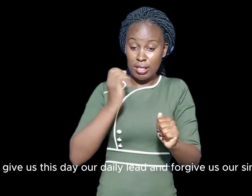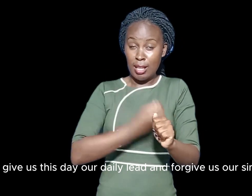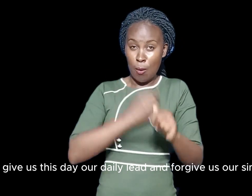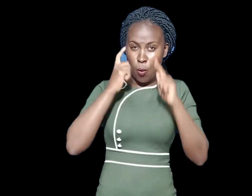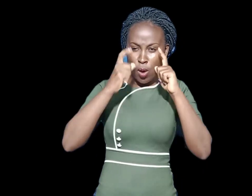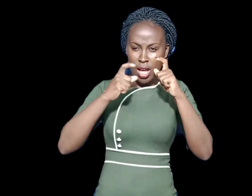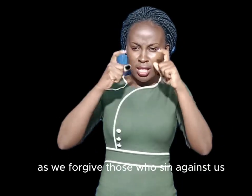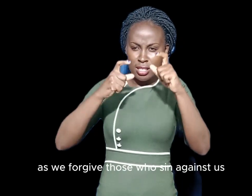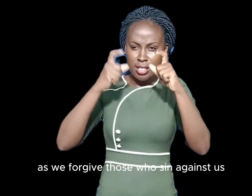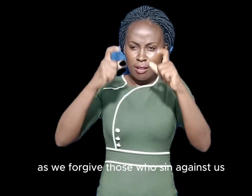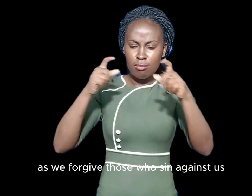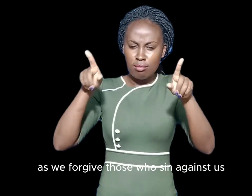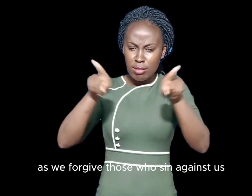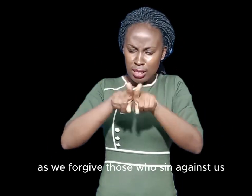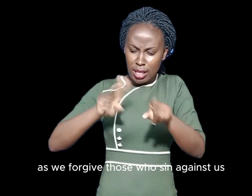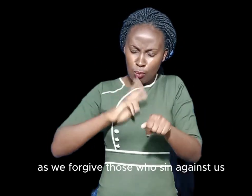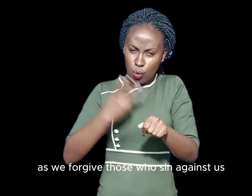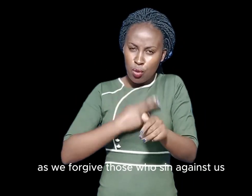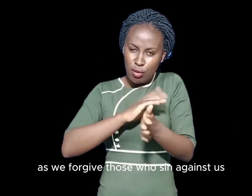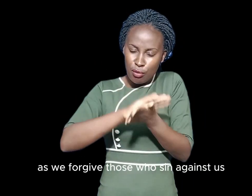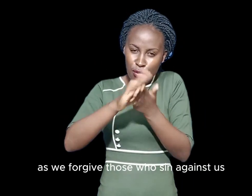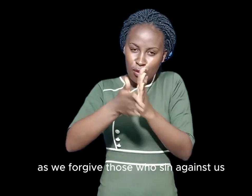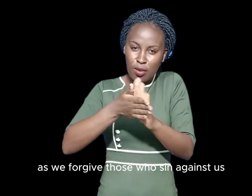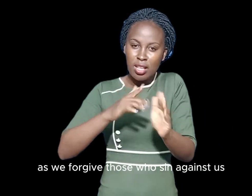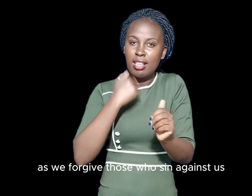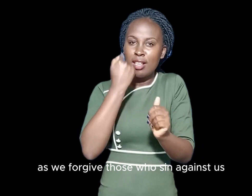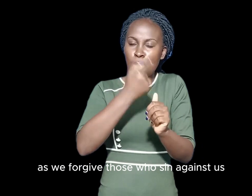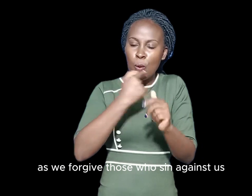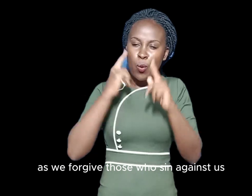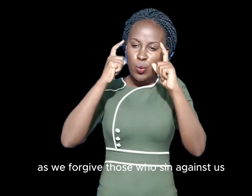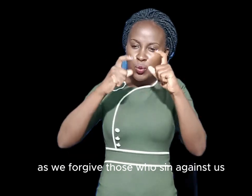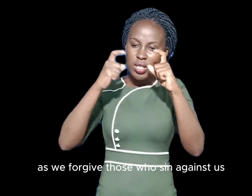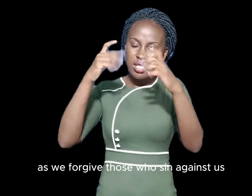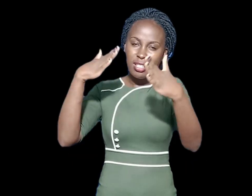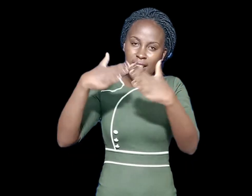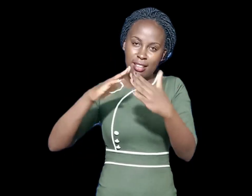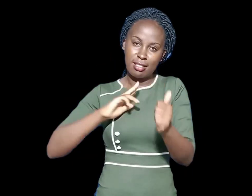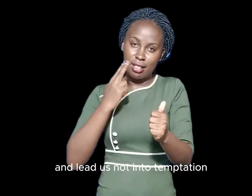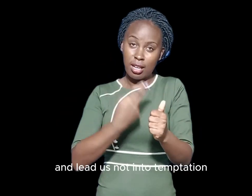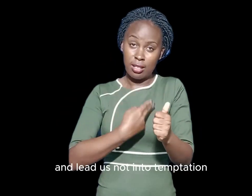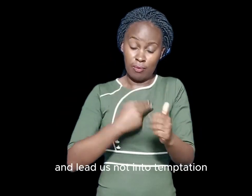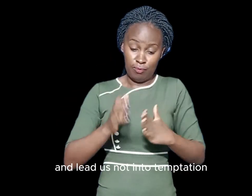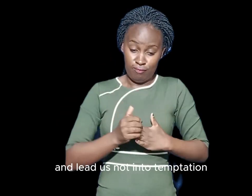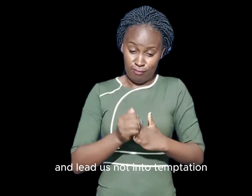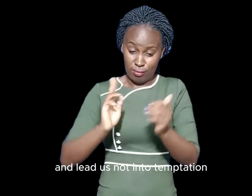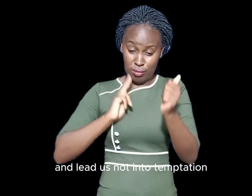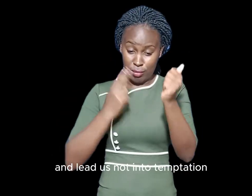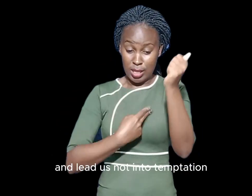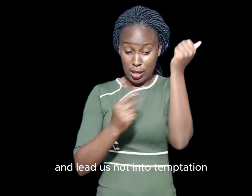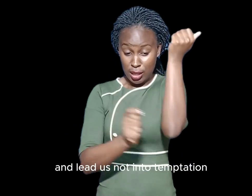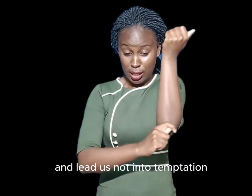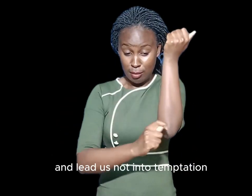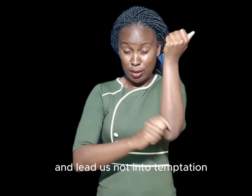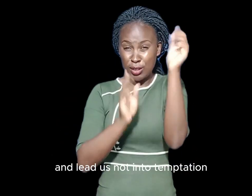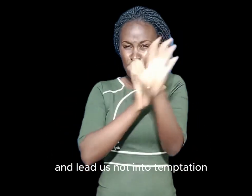As we forgive those who sin Against us And lead us not into temptation